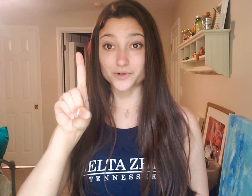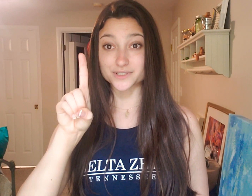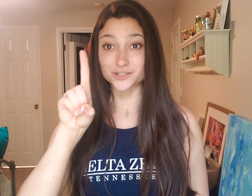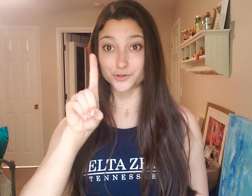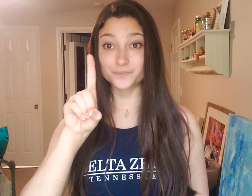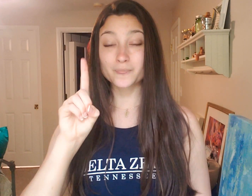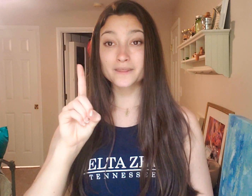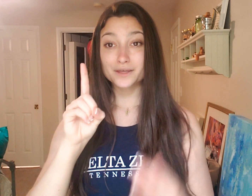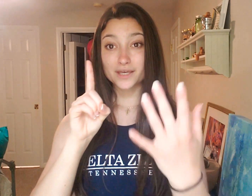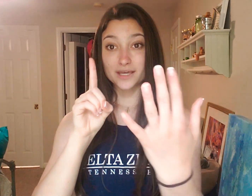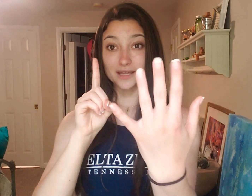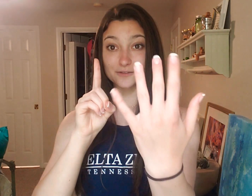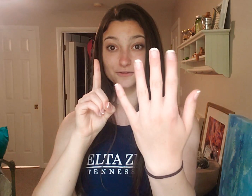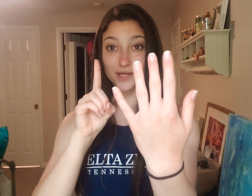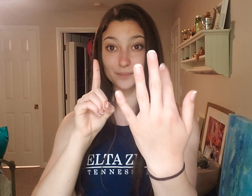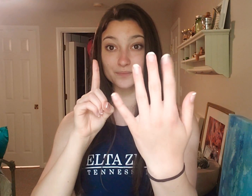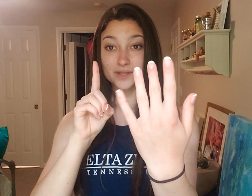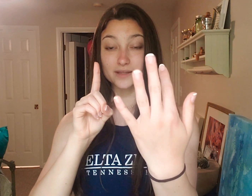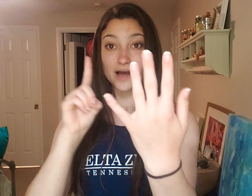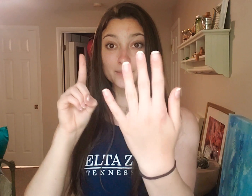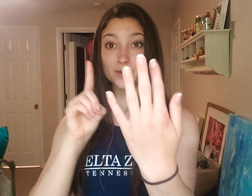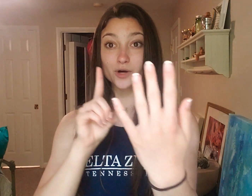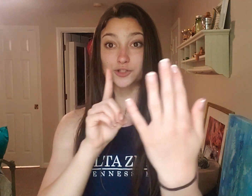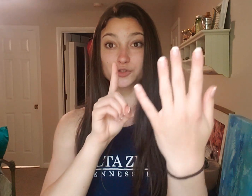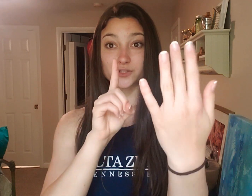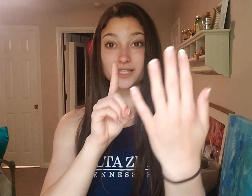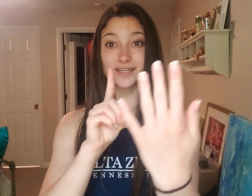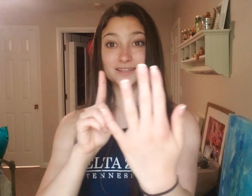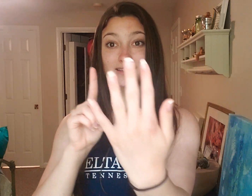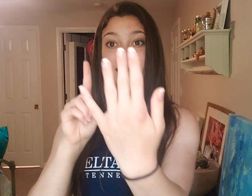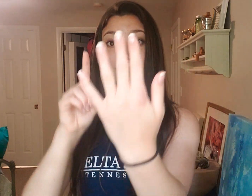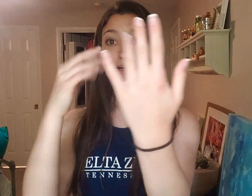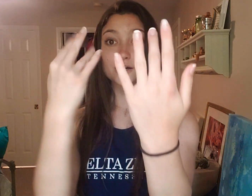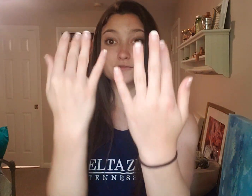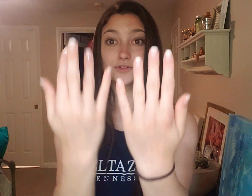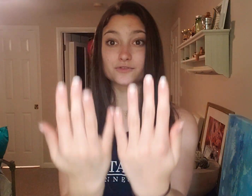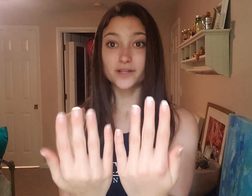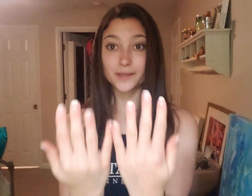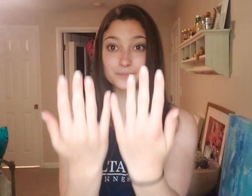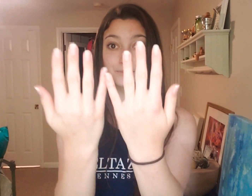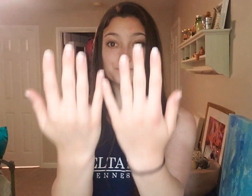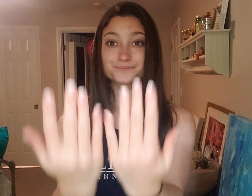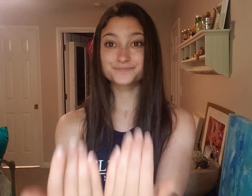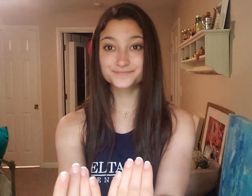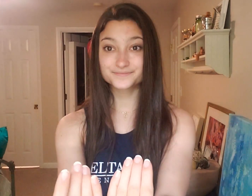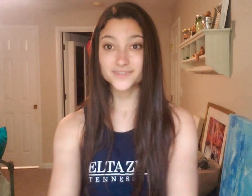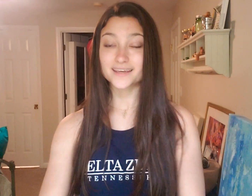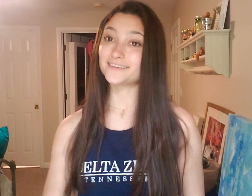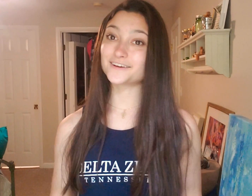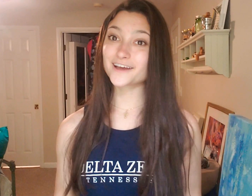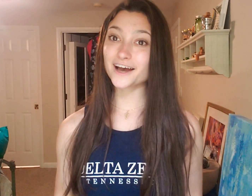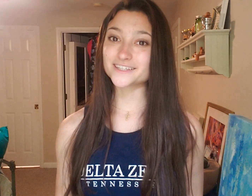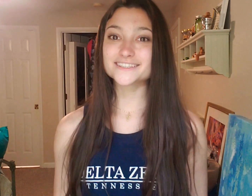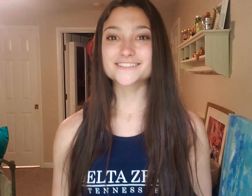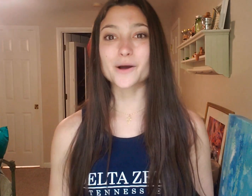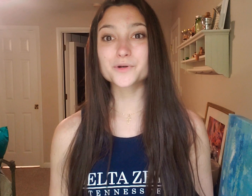person, you, and then flame, that I may walk truly in the light of the flame. And there you have it. So I'm going to run